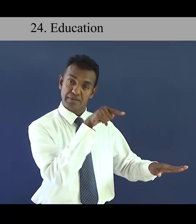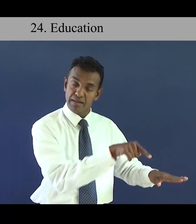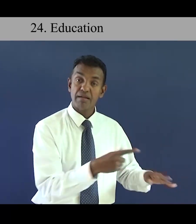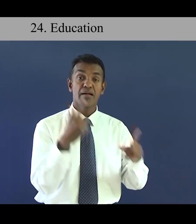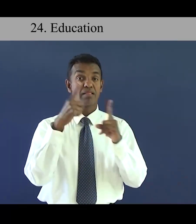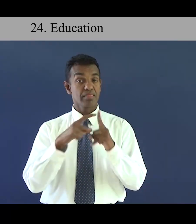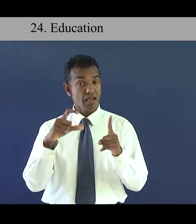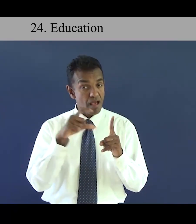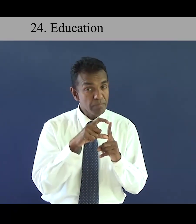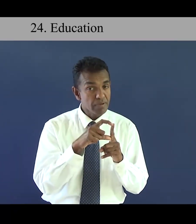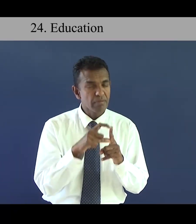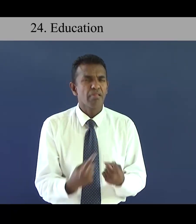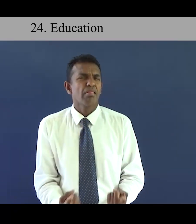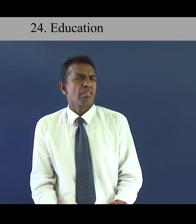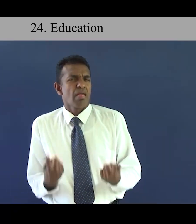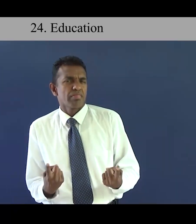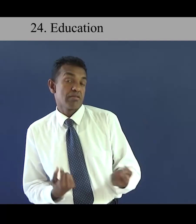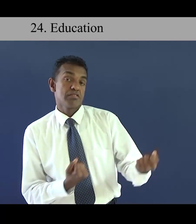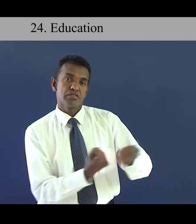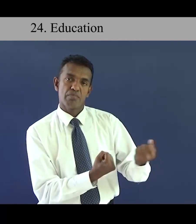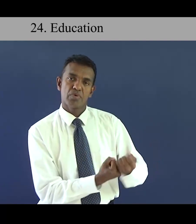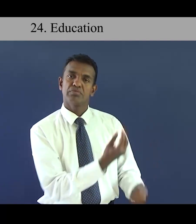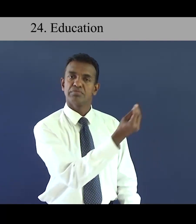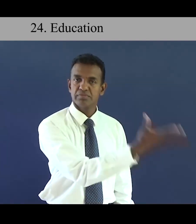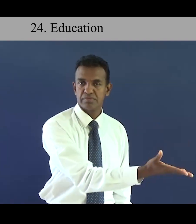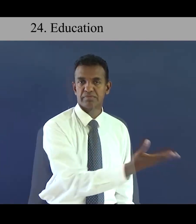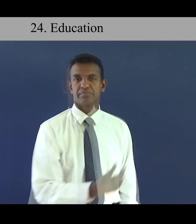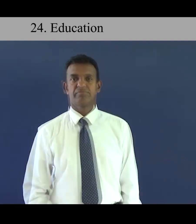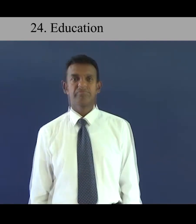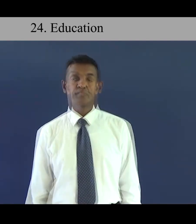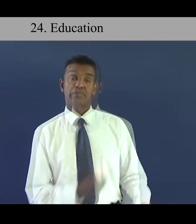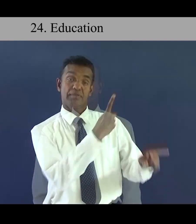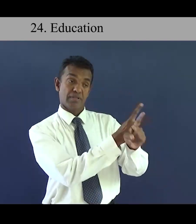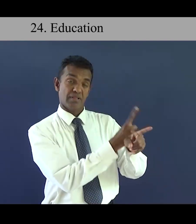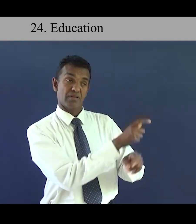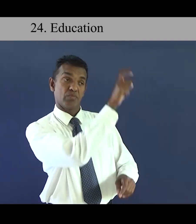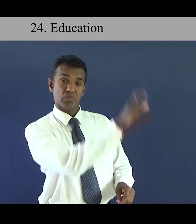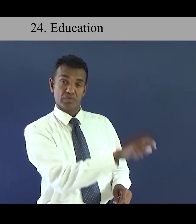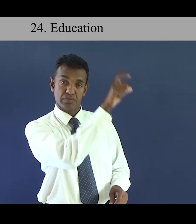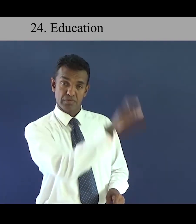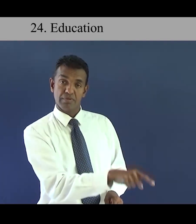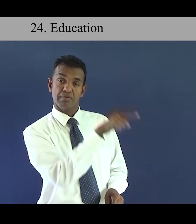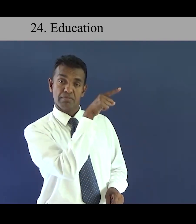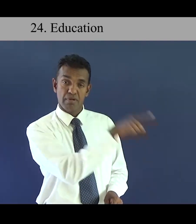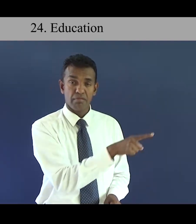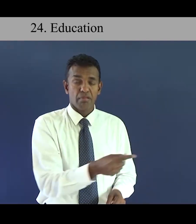Deaf and blind children get the right education and support for them to